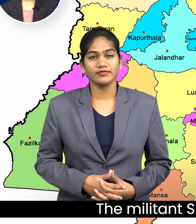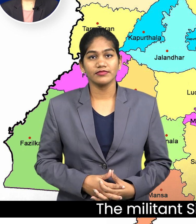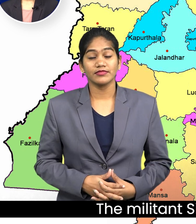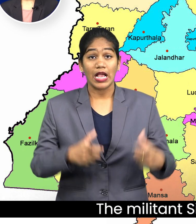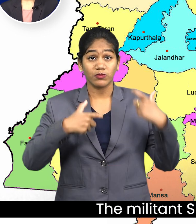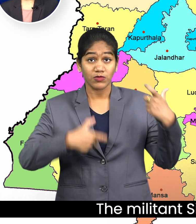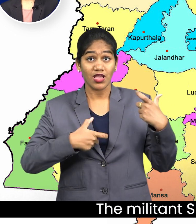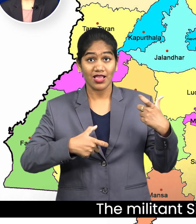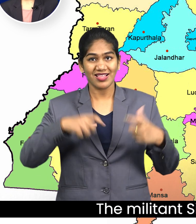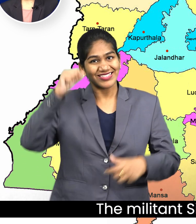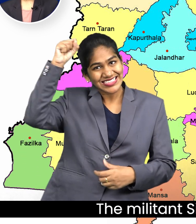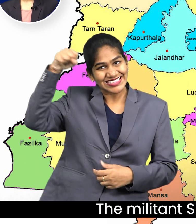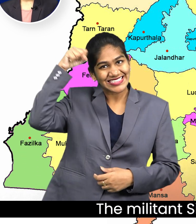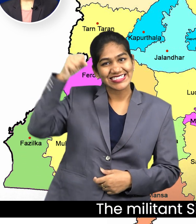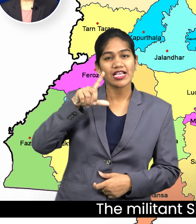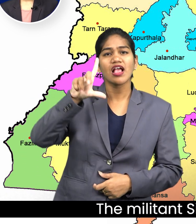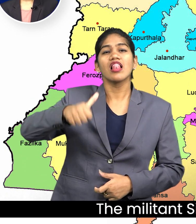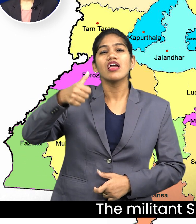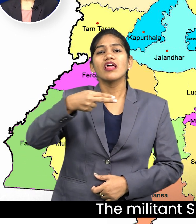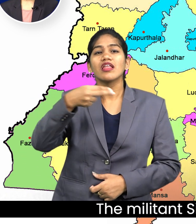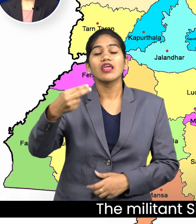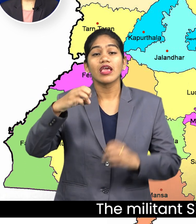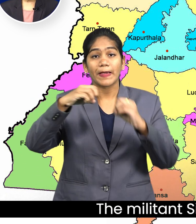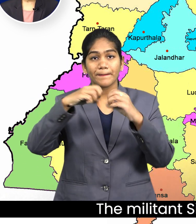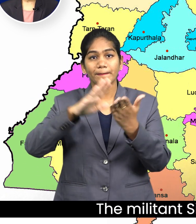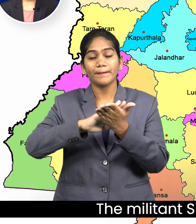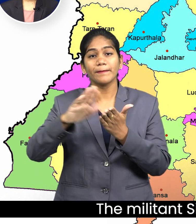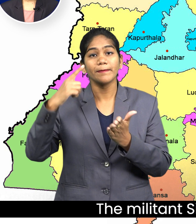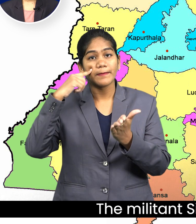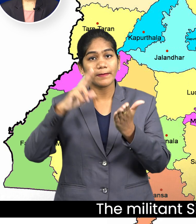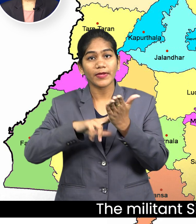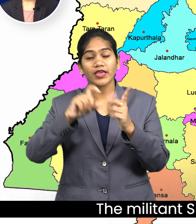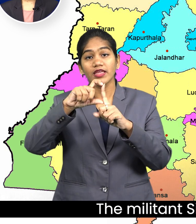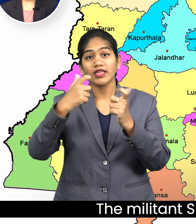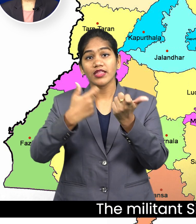The militant Sikh leader, Bindran Bale,